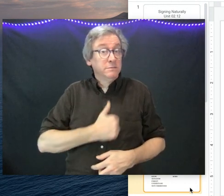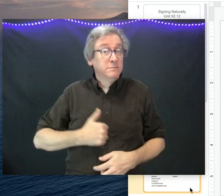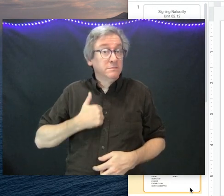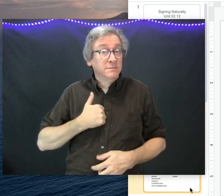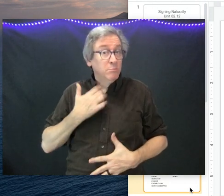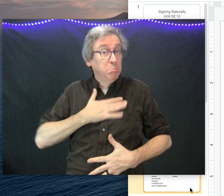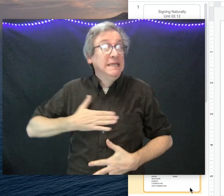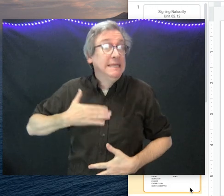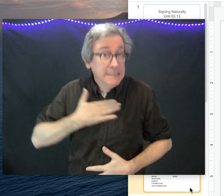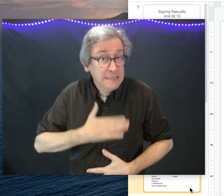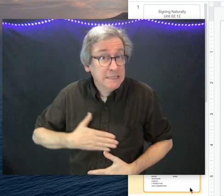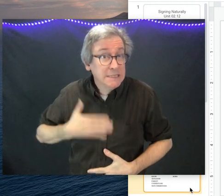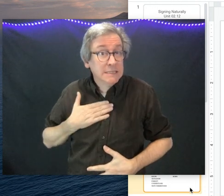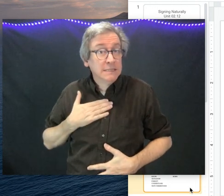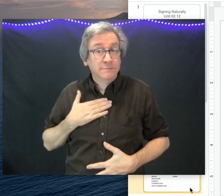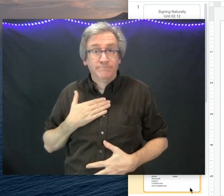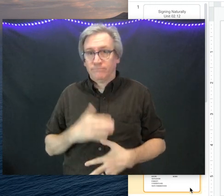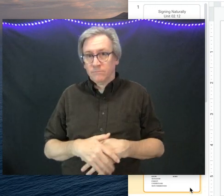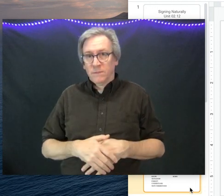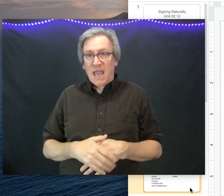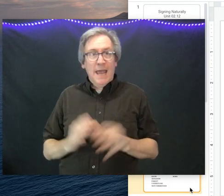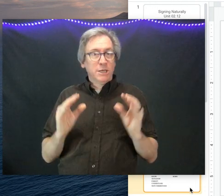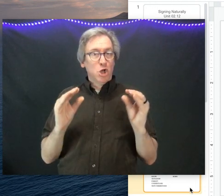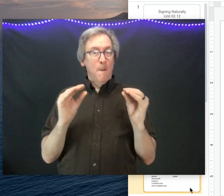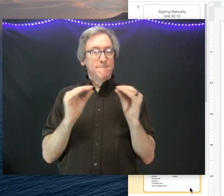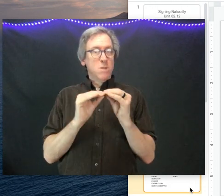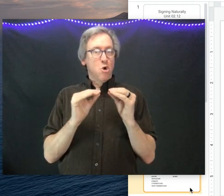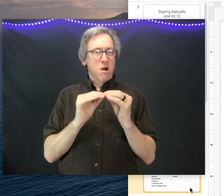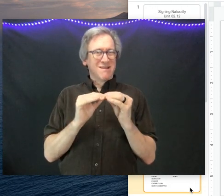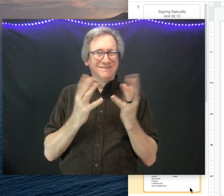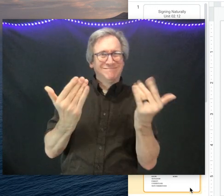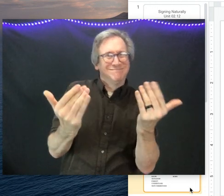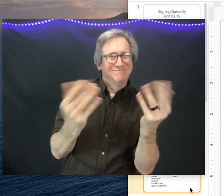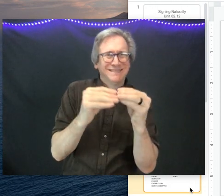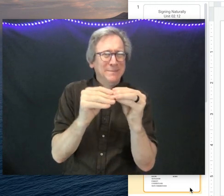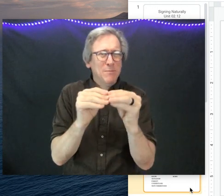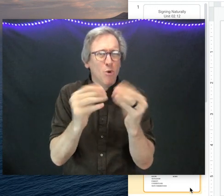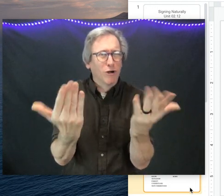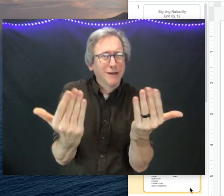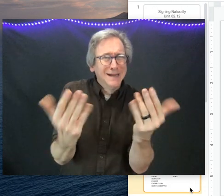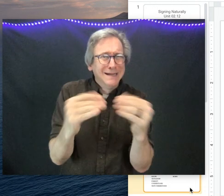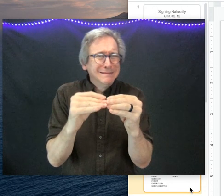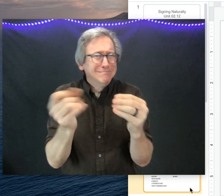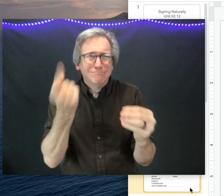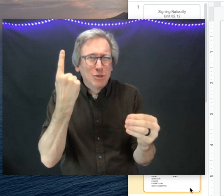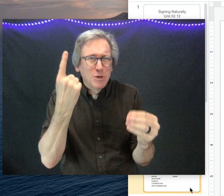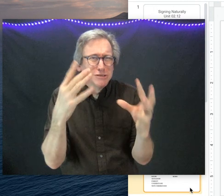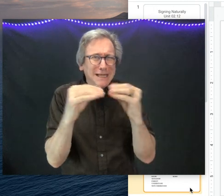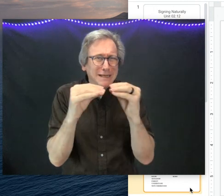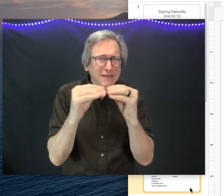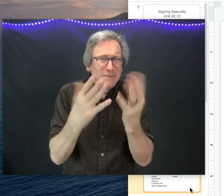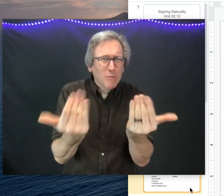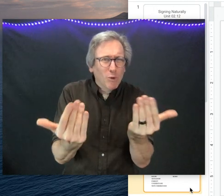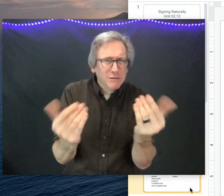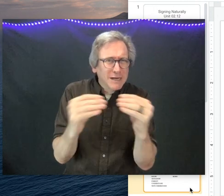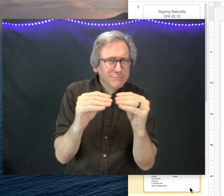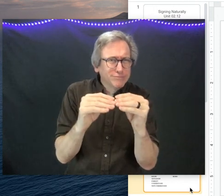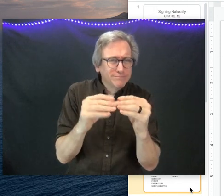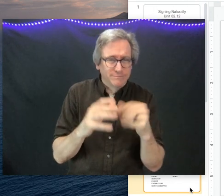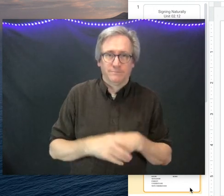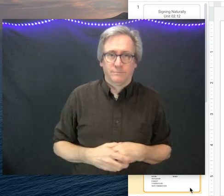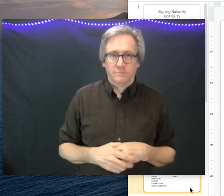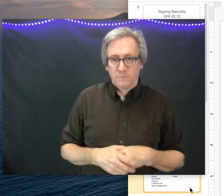Sorry, please, and more. Give me more. Don't understand. Give me more.